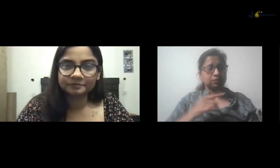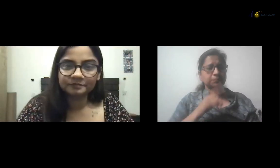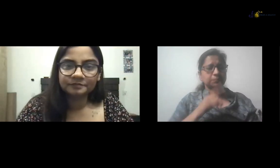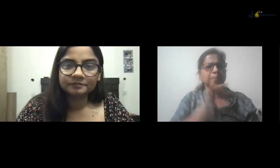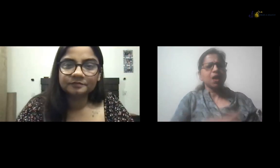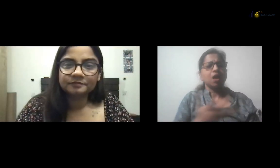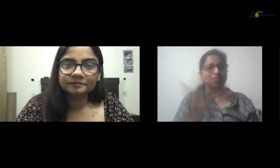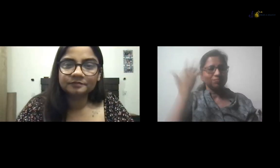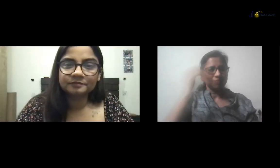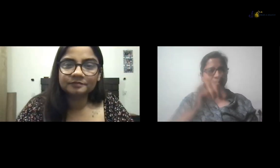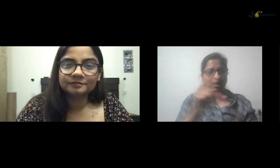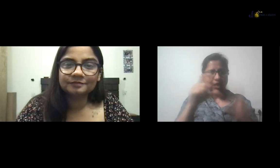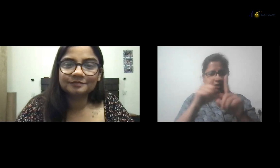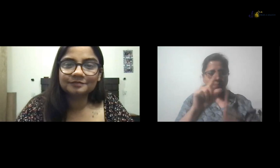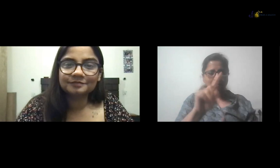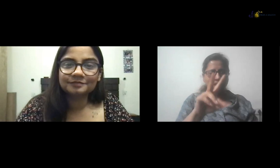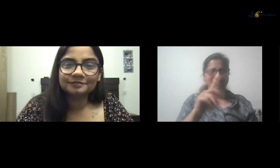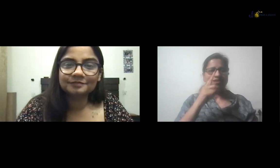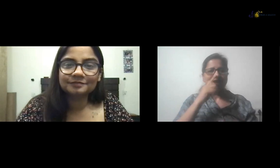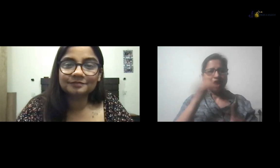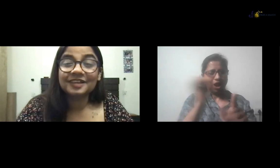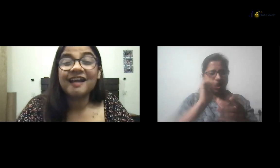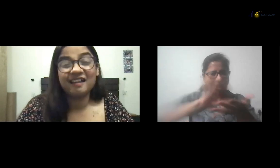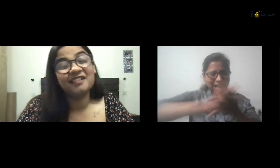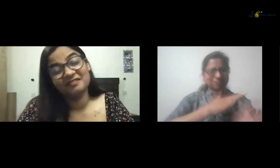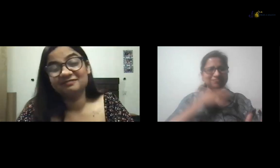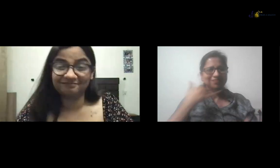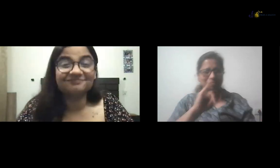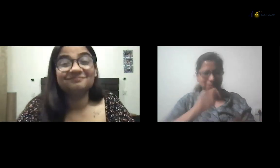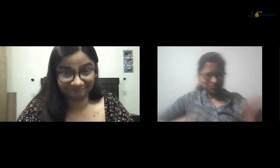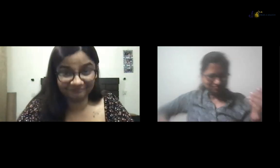I would like to add. I feel, in